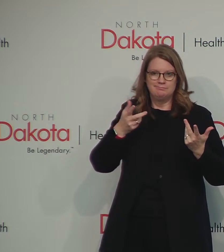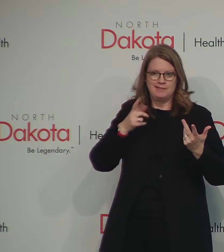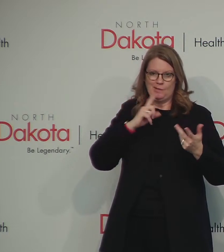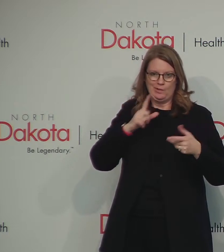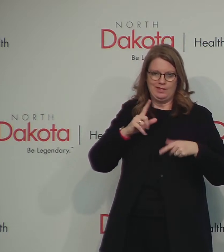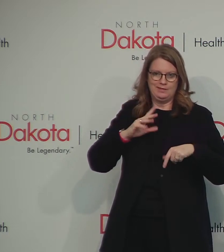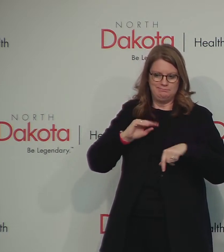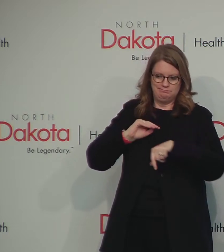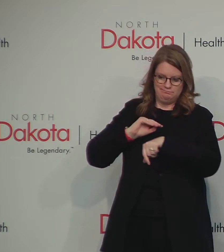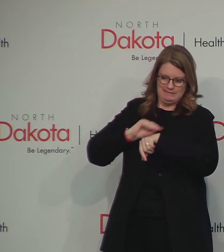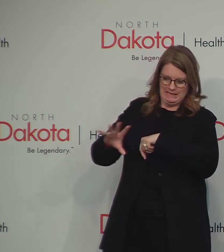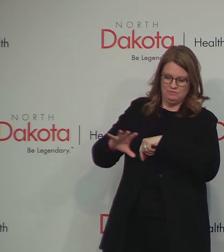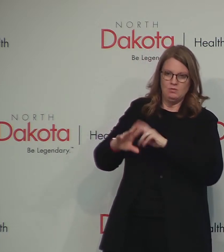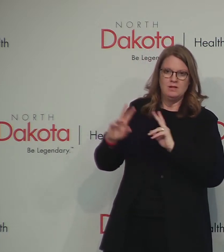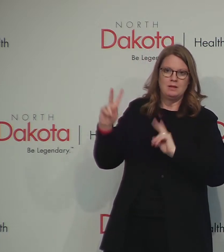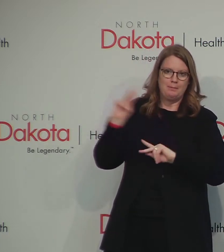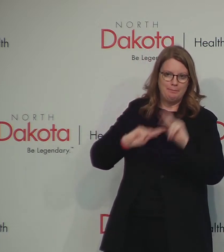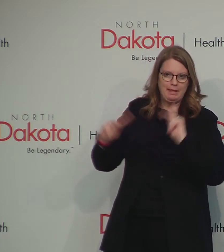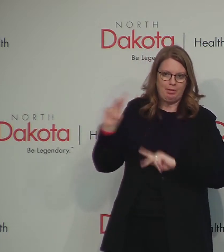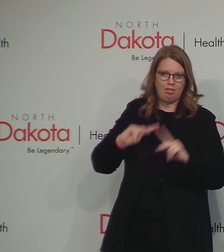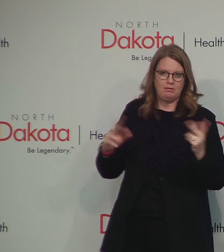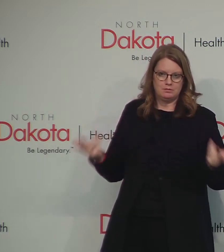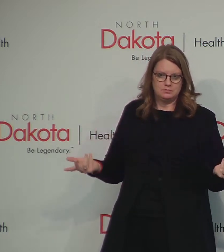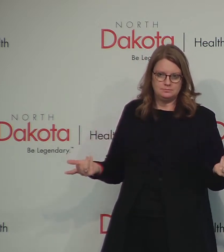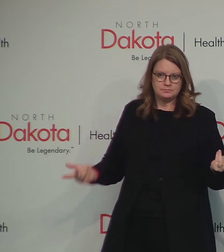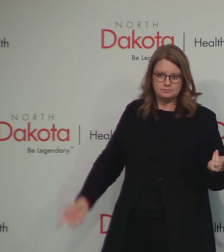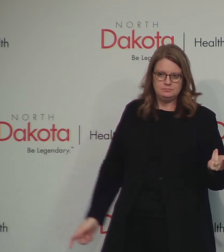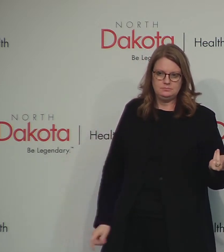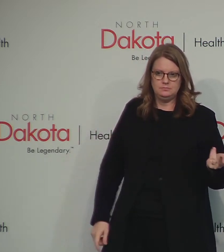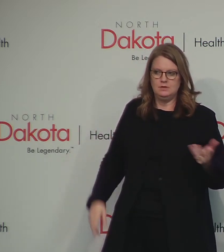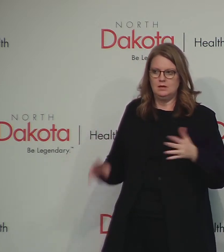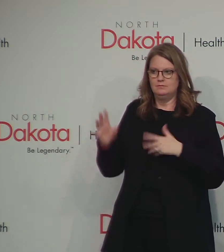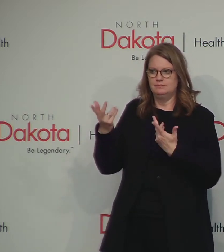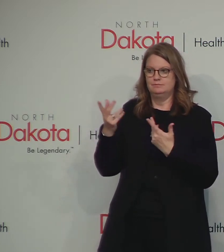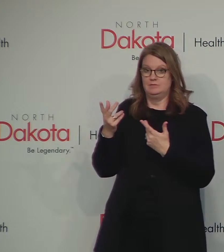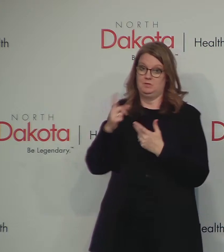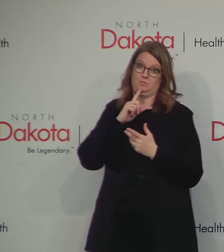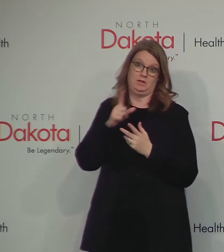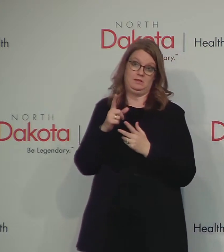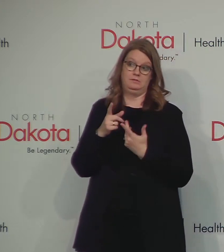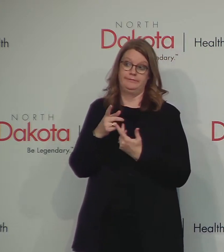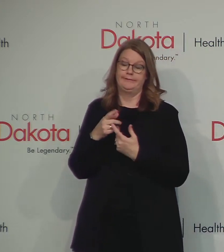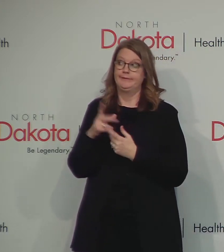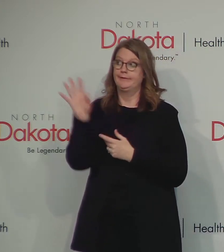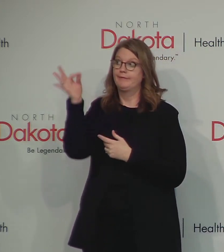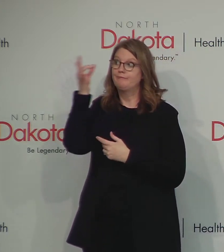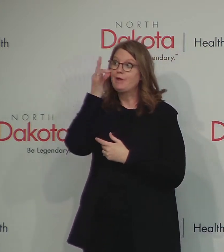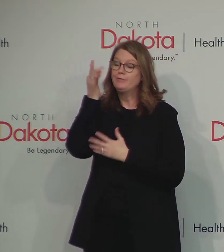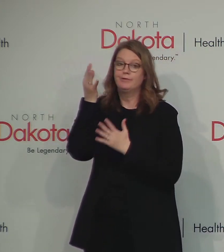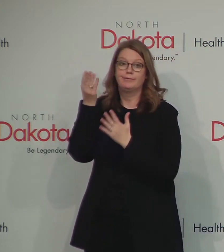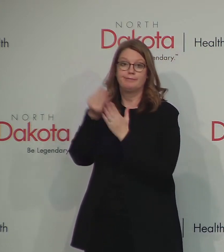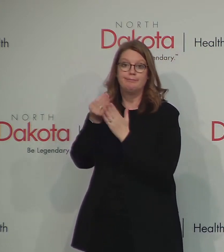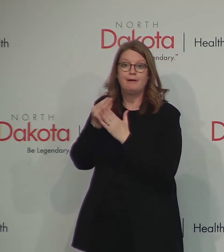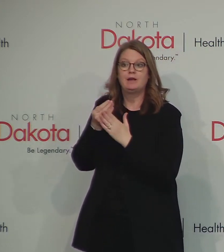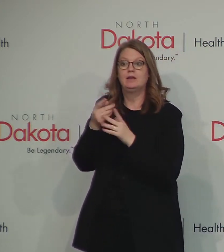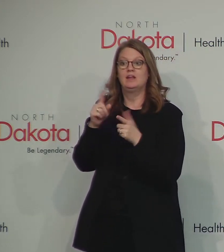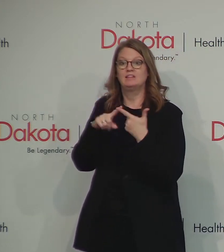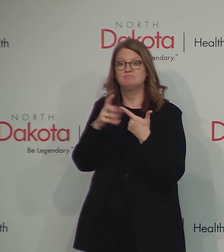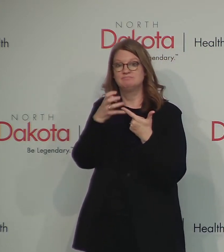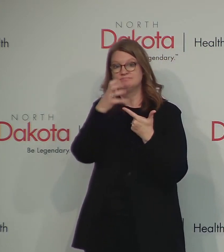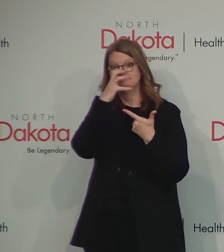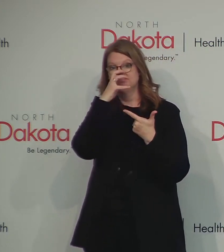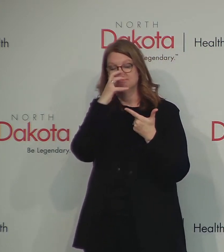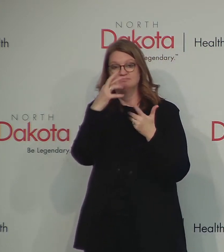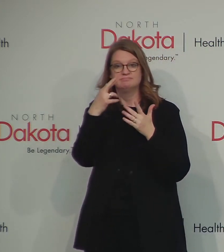impact on citizens other than the positive impact of federal aid and cutting red tape, because a number of the executive